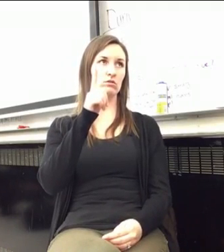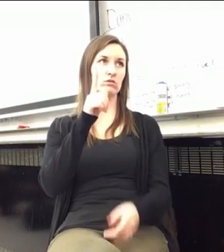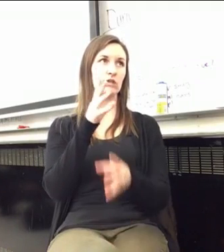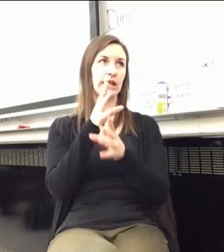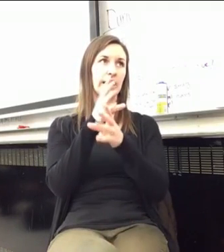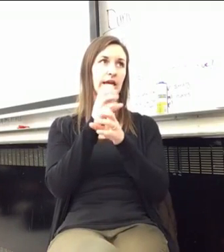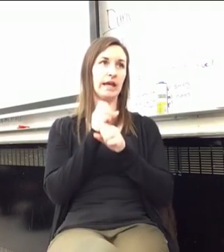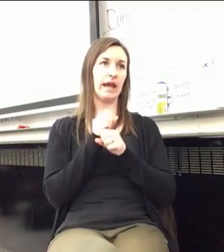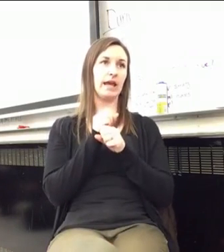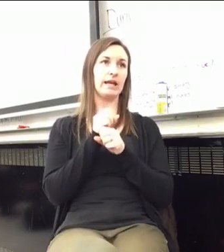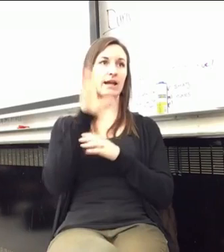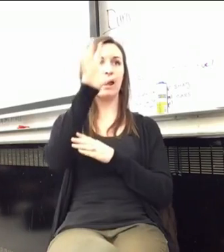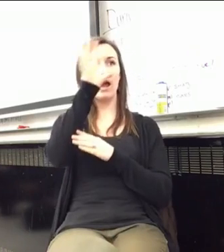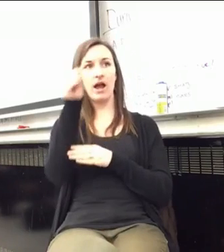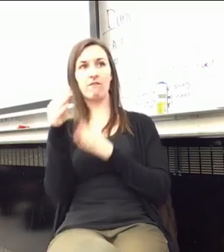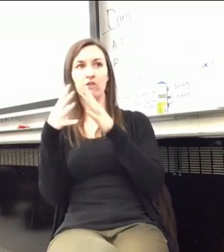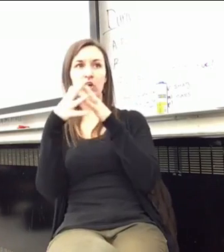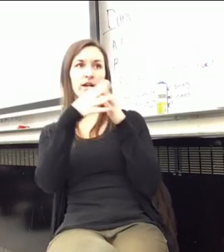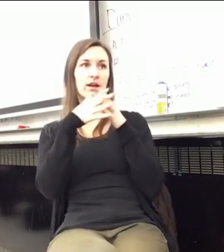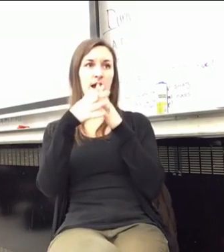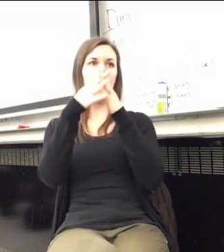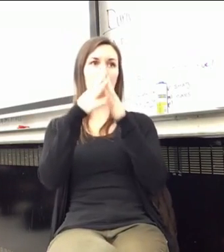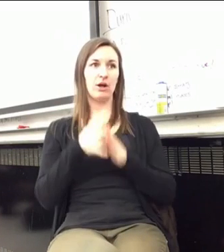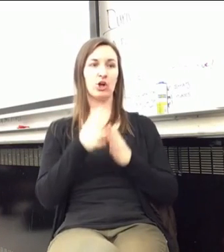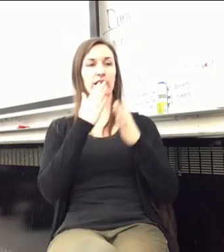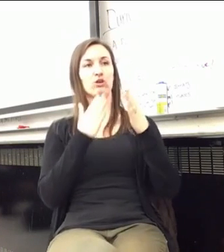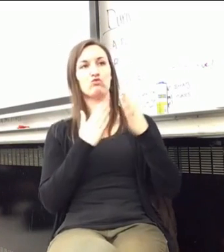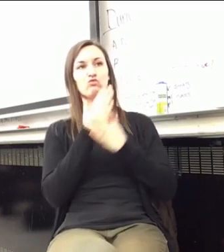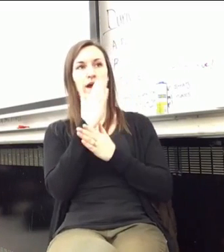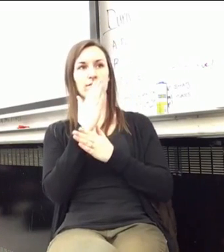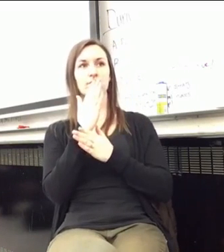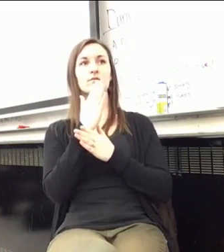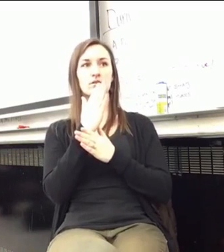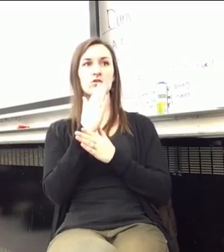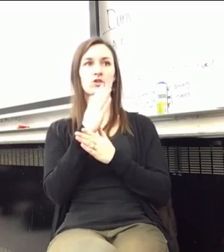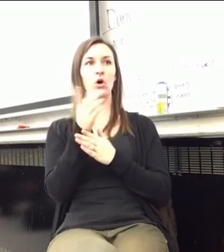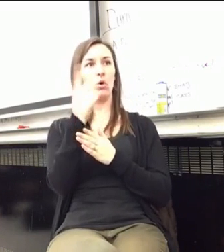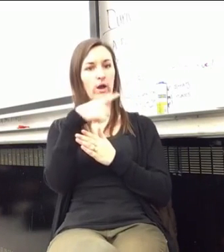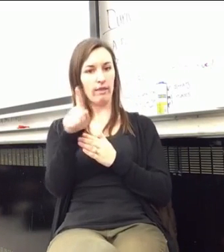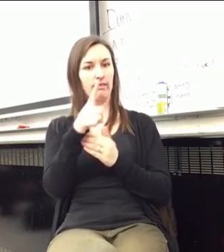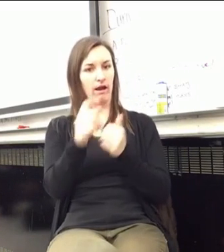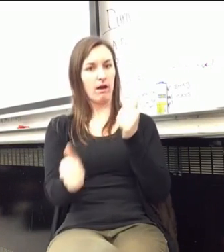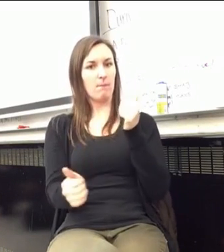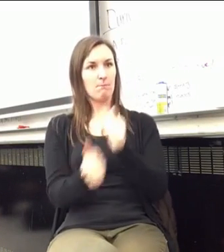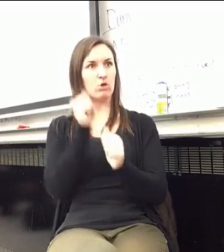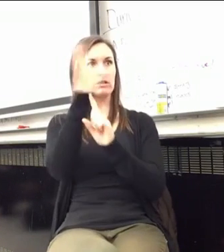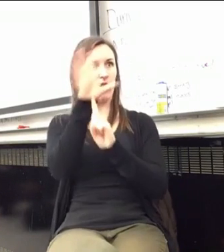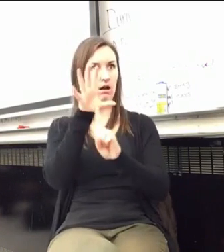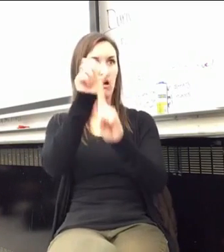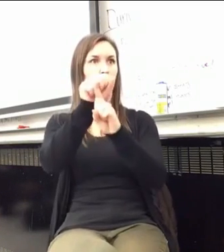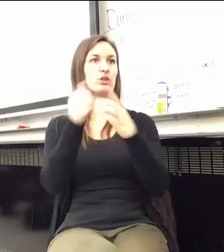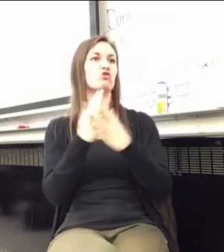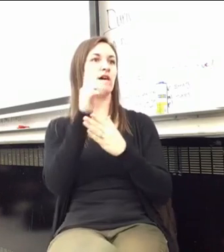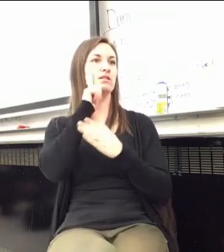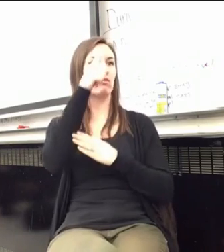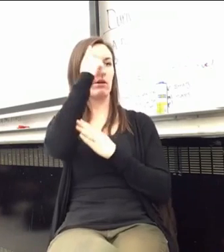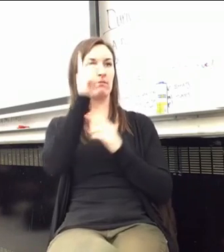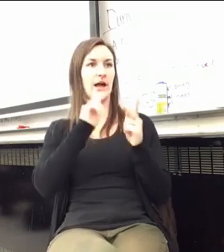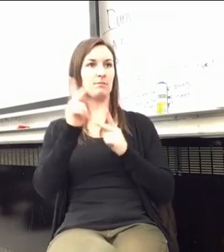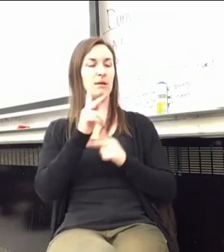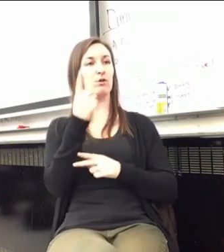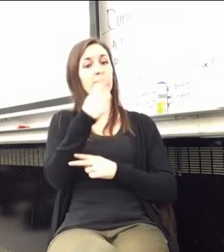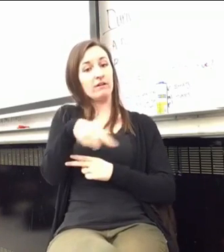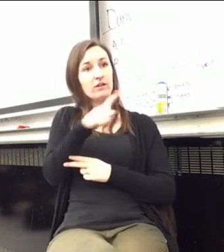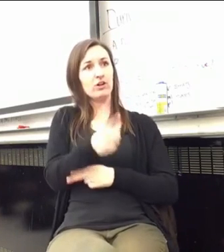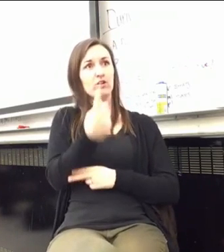African American rights. They are the people that said, do not forget why